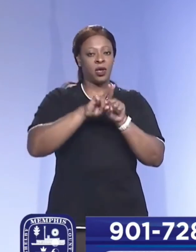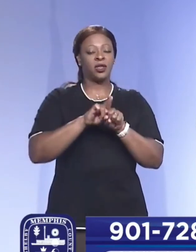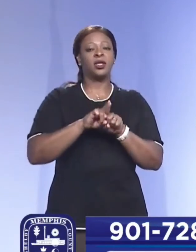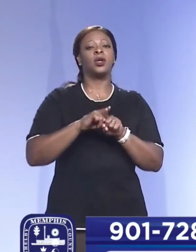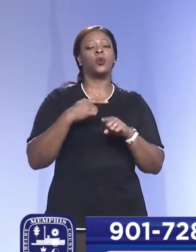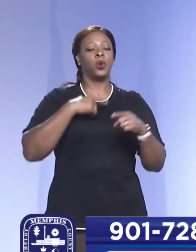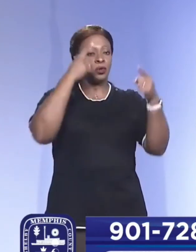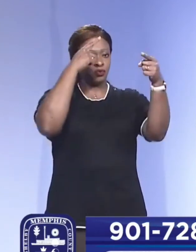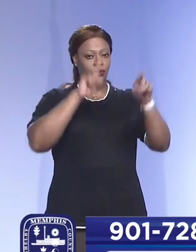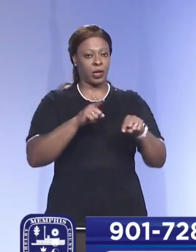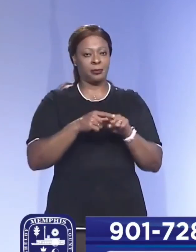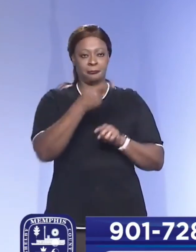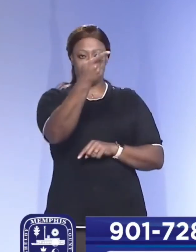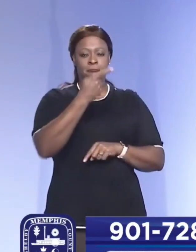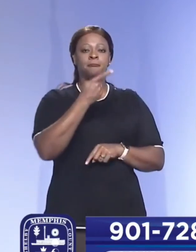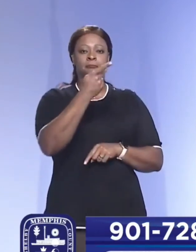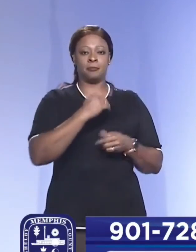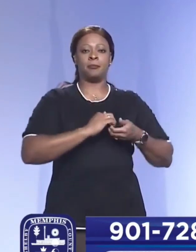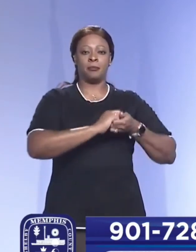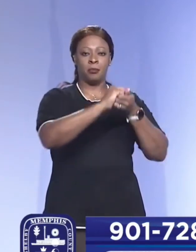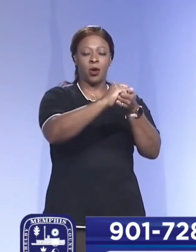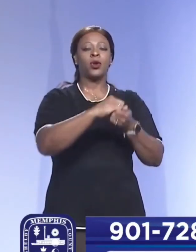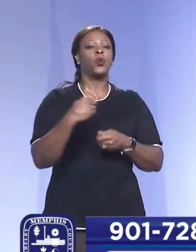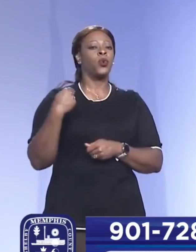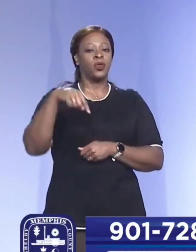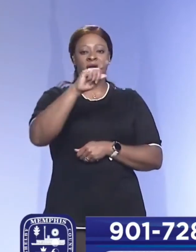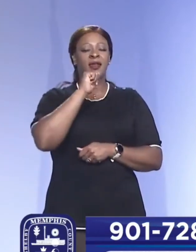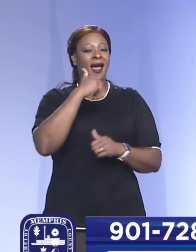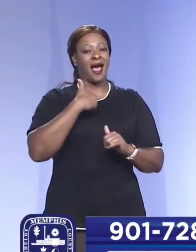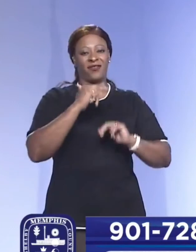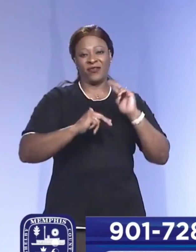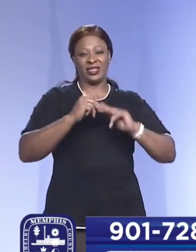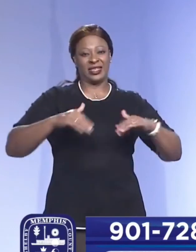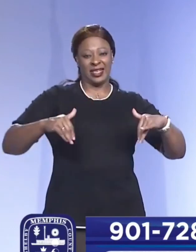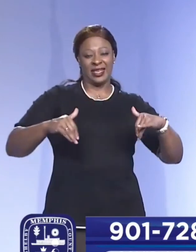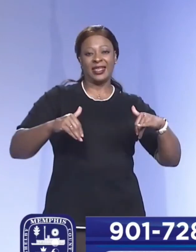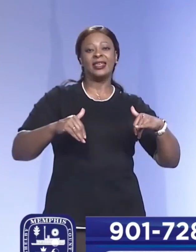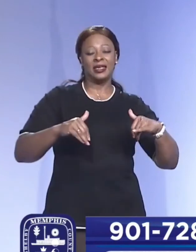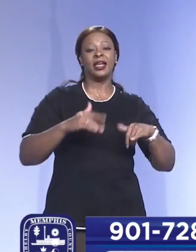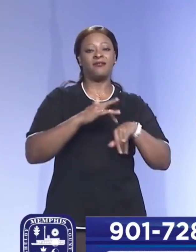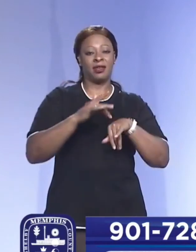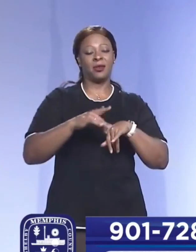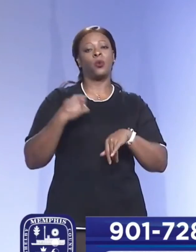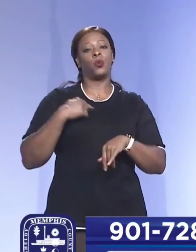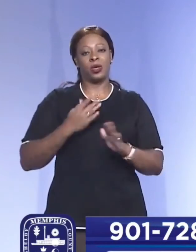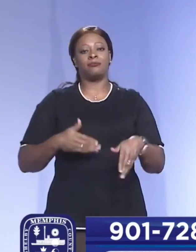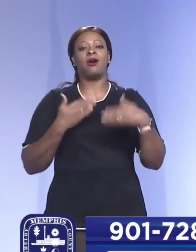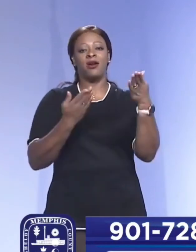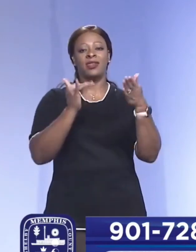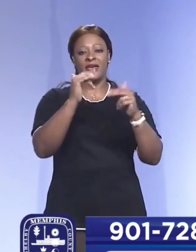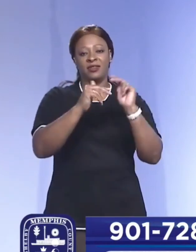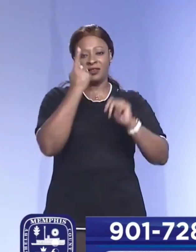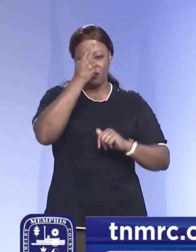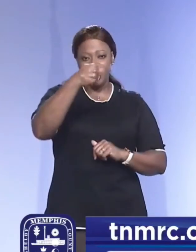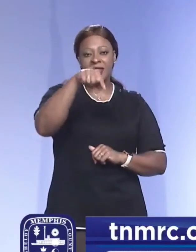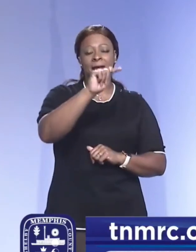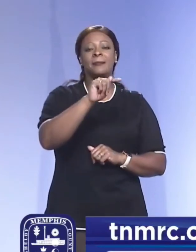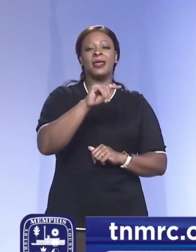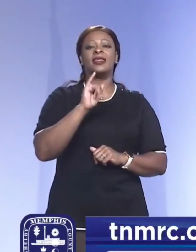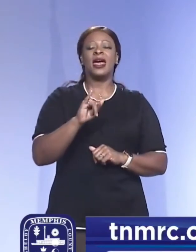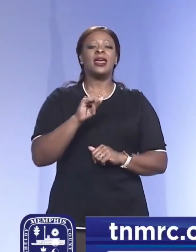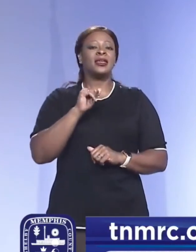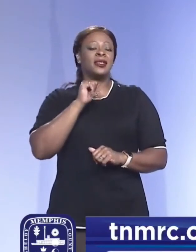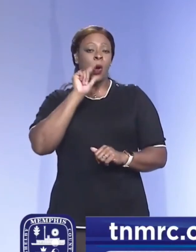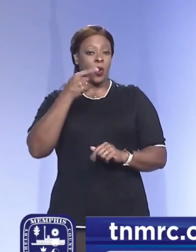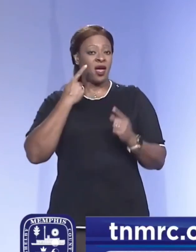an agreement with them, given the fact that they did not have a facility like that available. And so we think that's not just